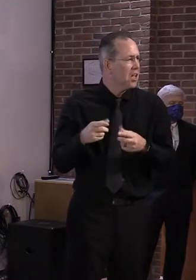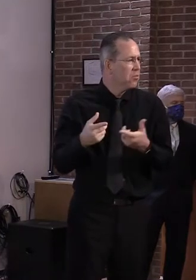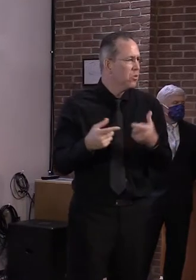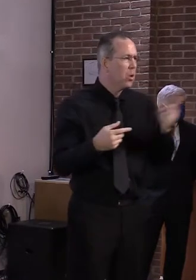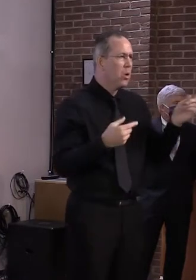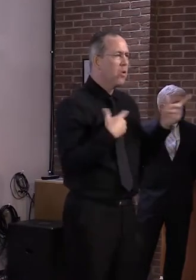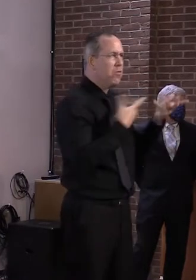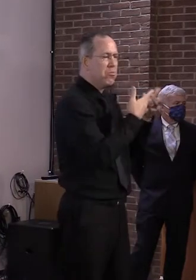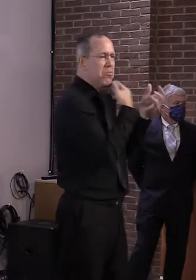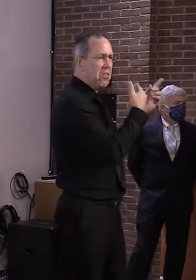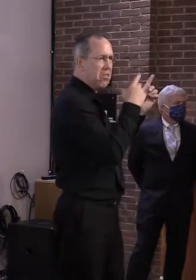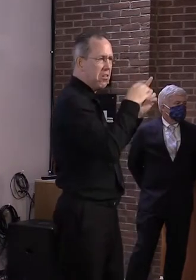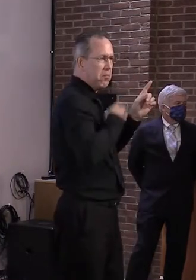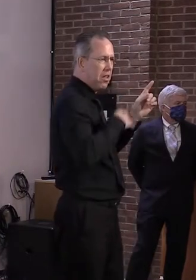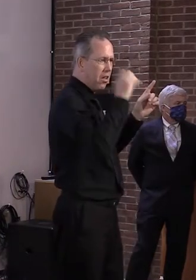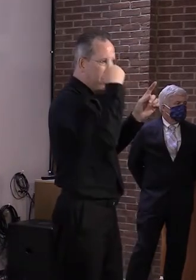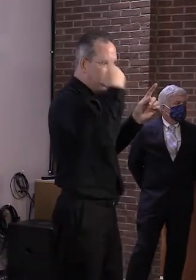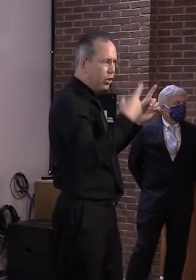today.